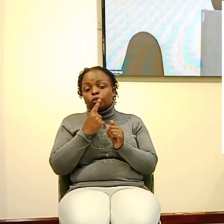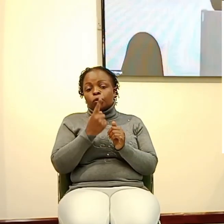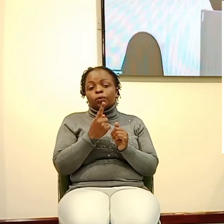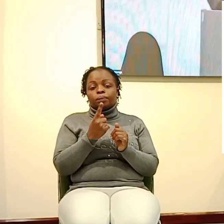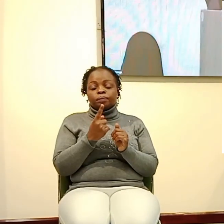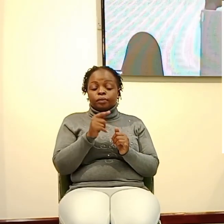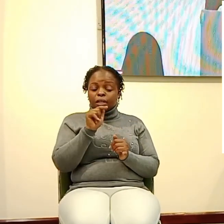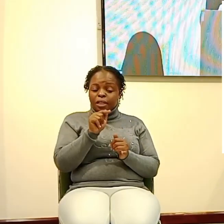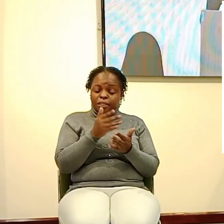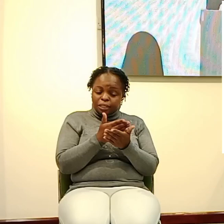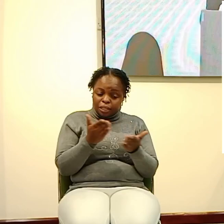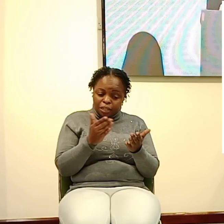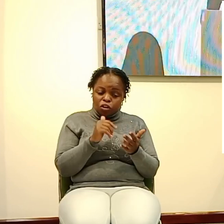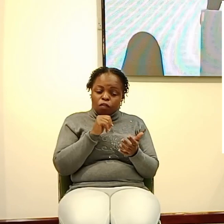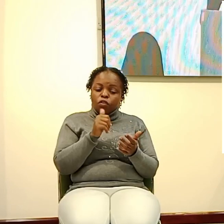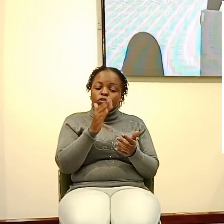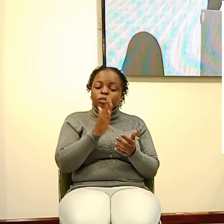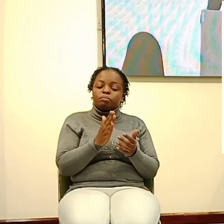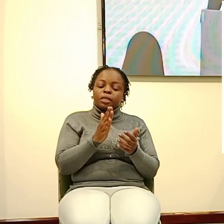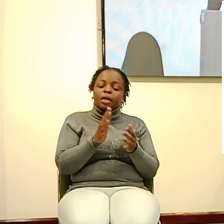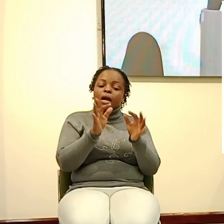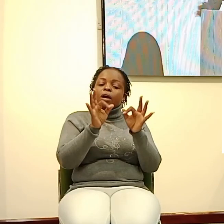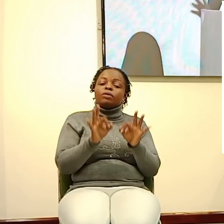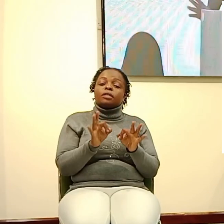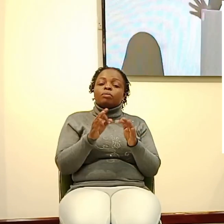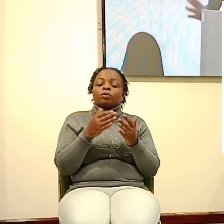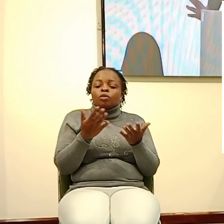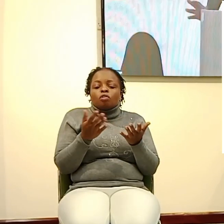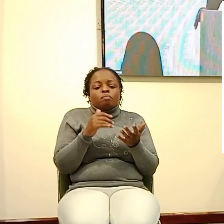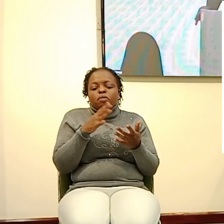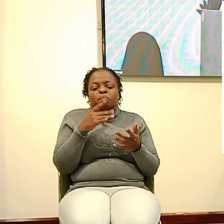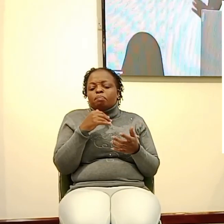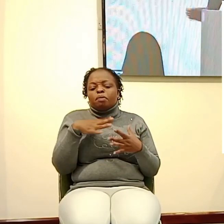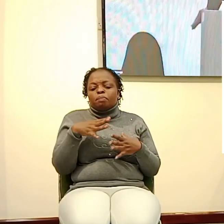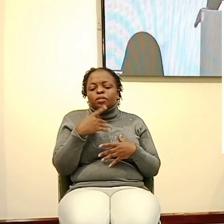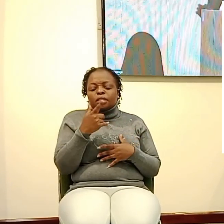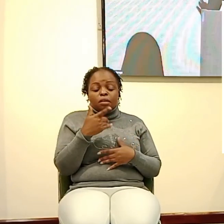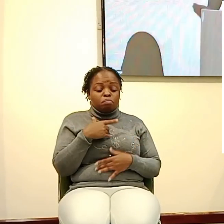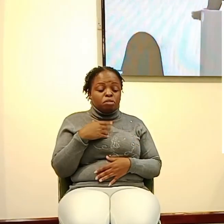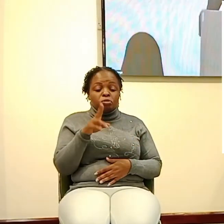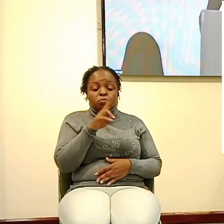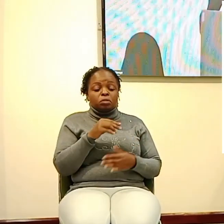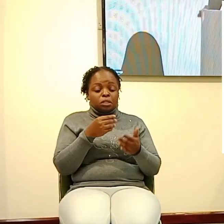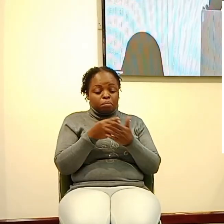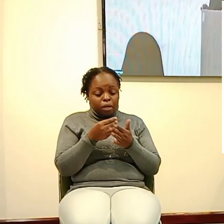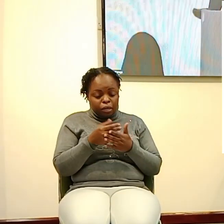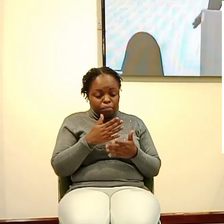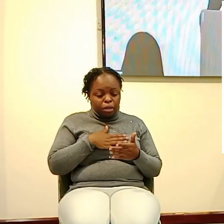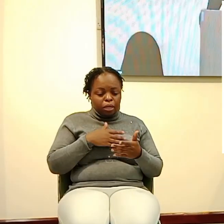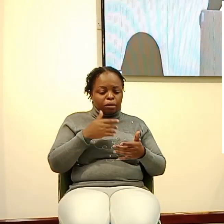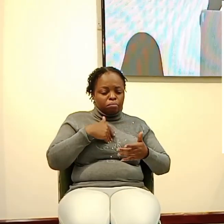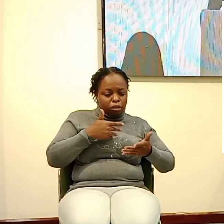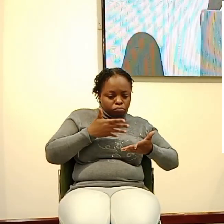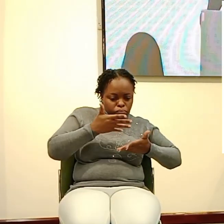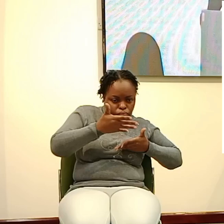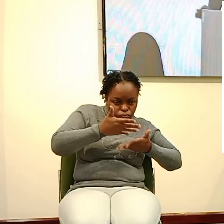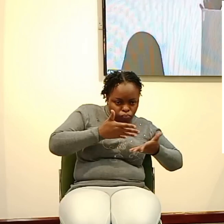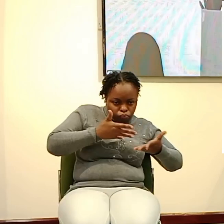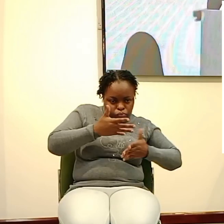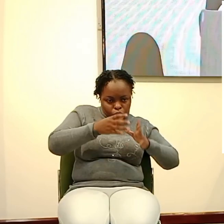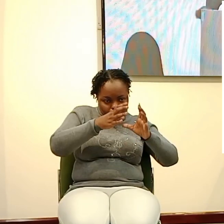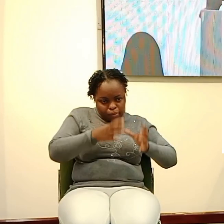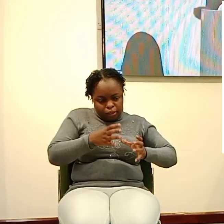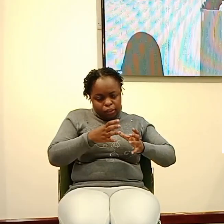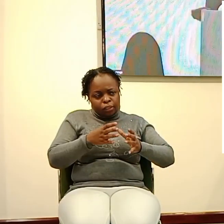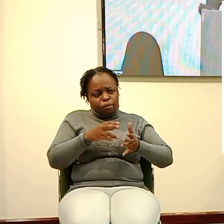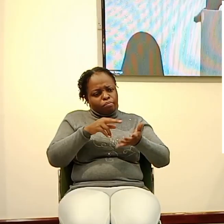So, this thing of not being accountable, of people saying, me, I'm the one, I spent my money, I negotiated within my party. The fact that